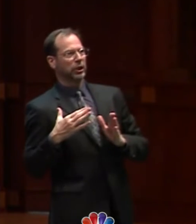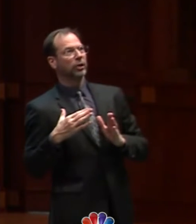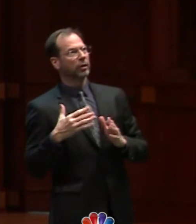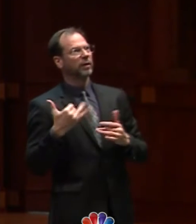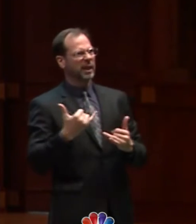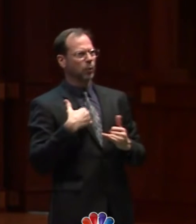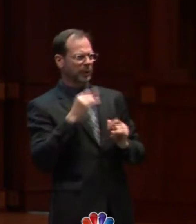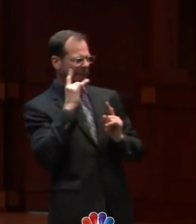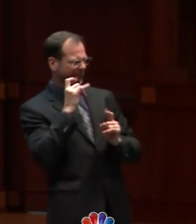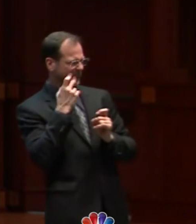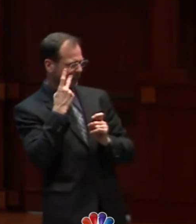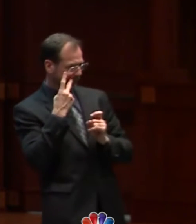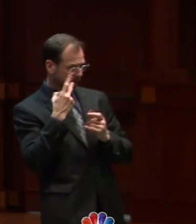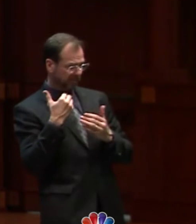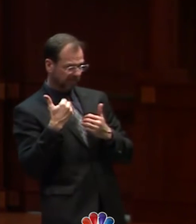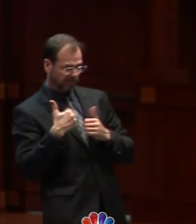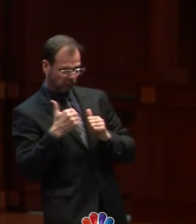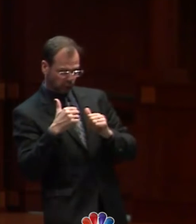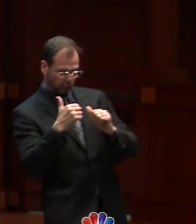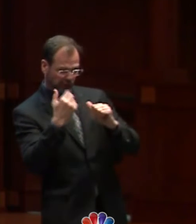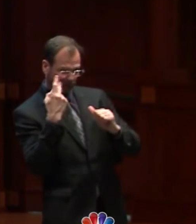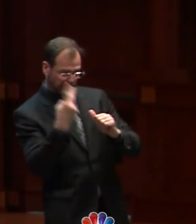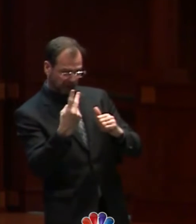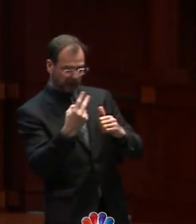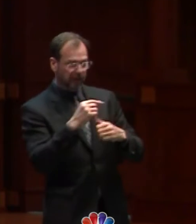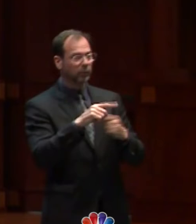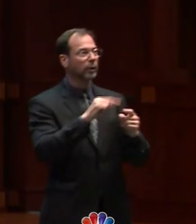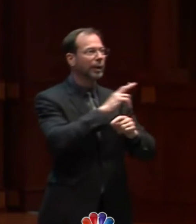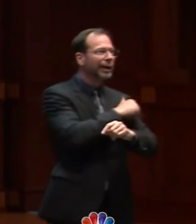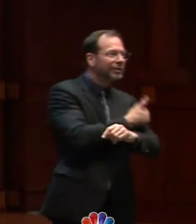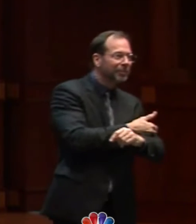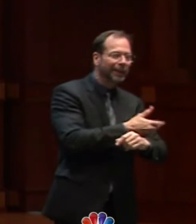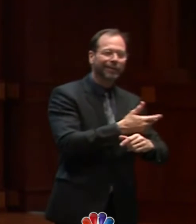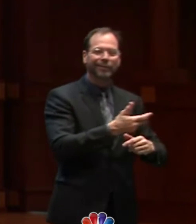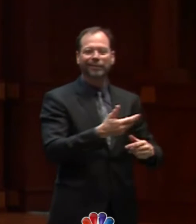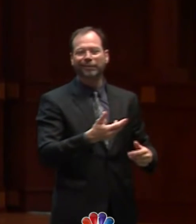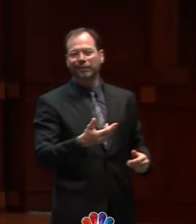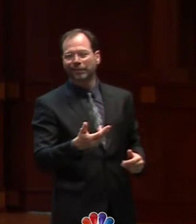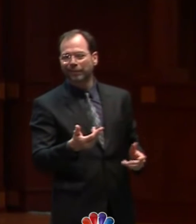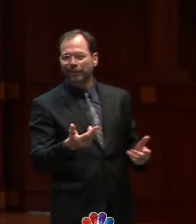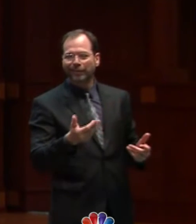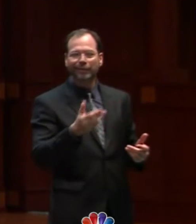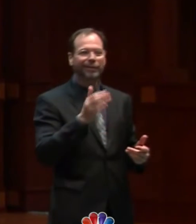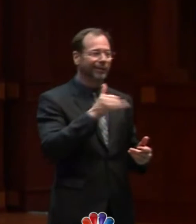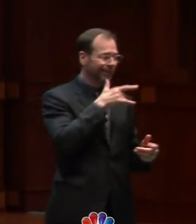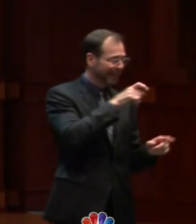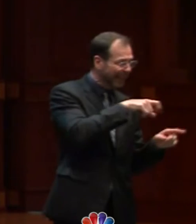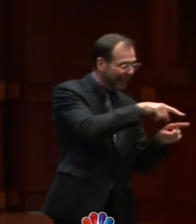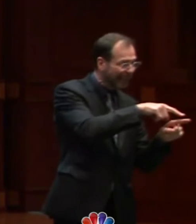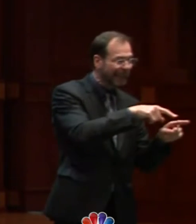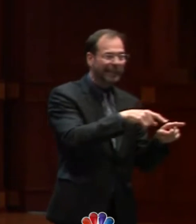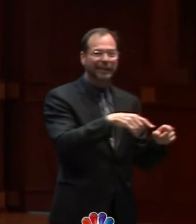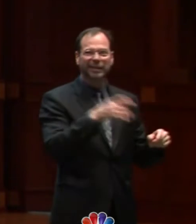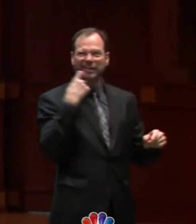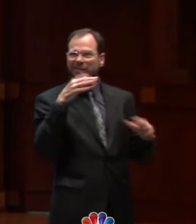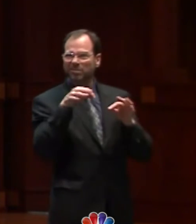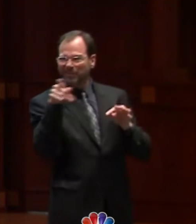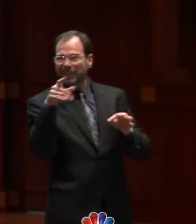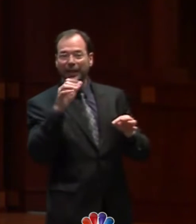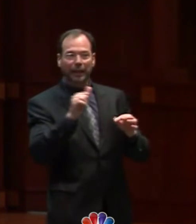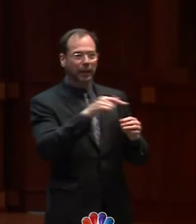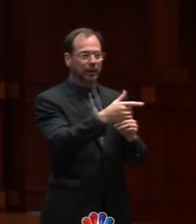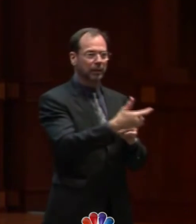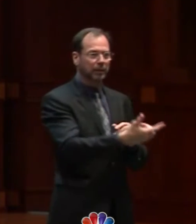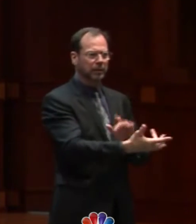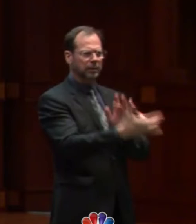we're testing right now, is to make sure when, you know, the hospital, you know, that has a need, as you just articulated, can